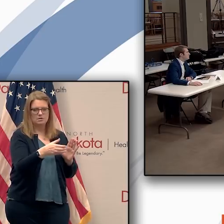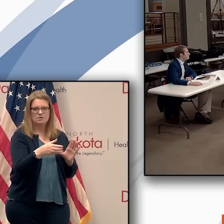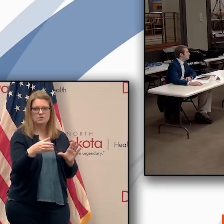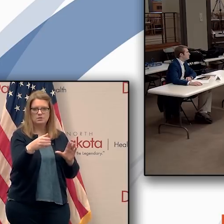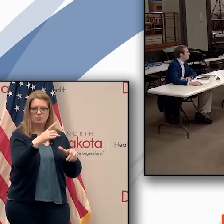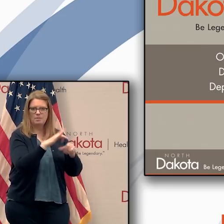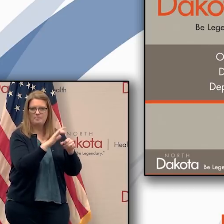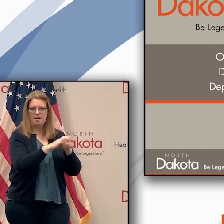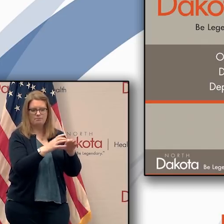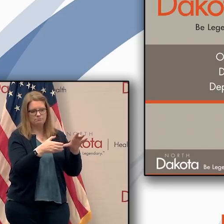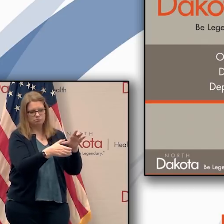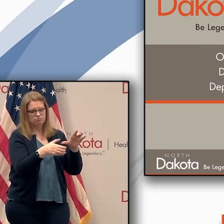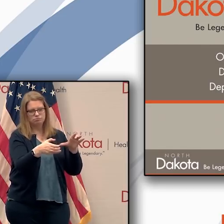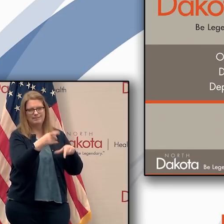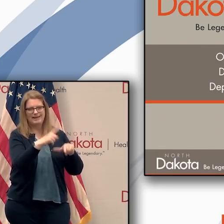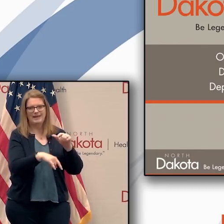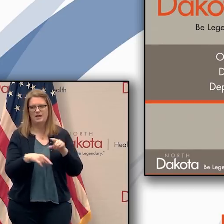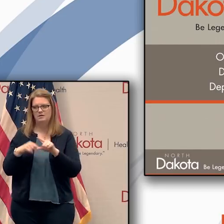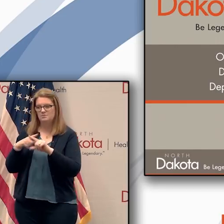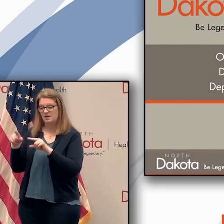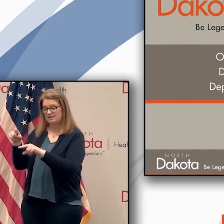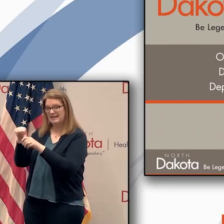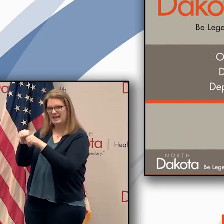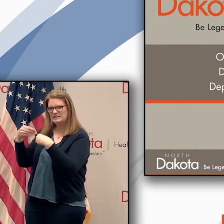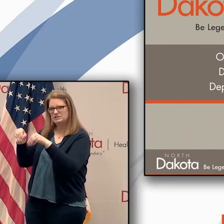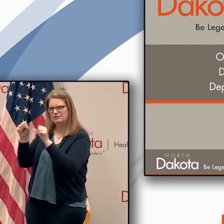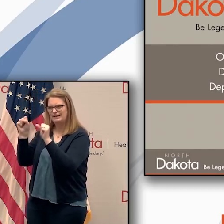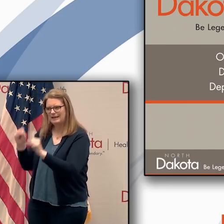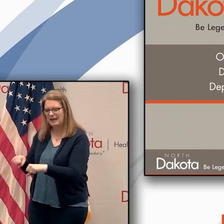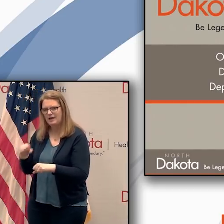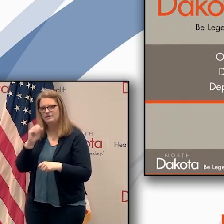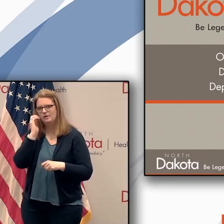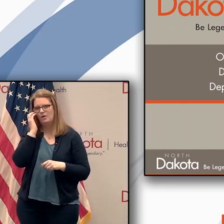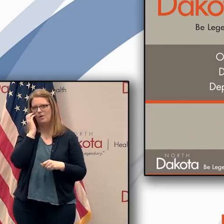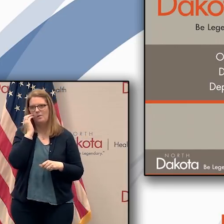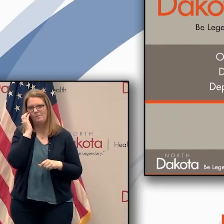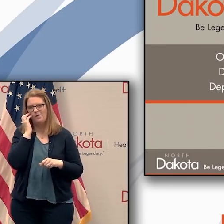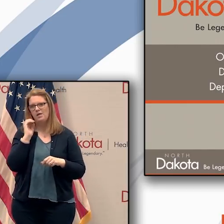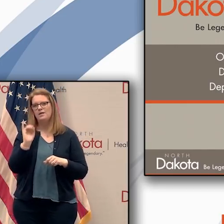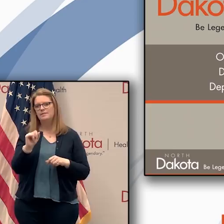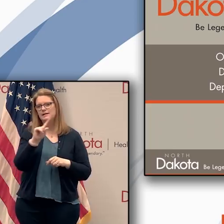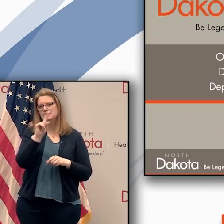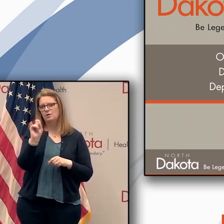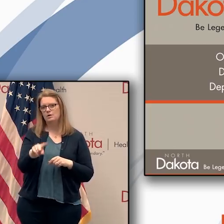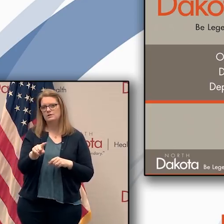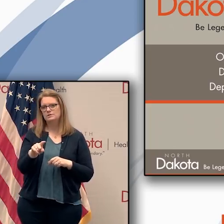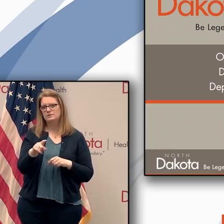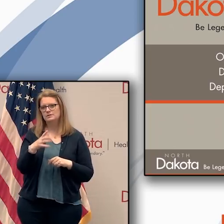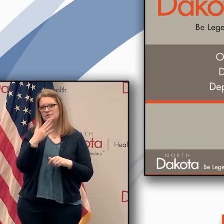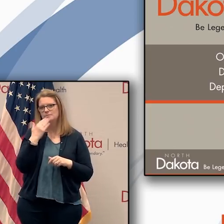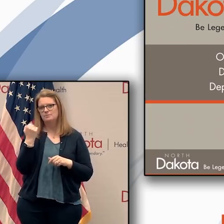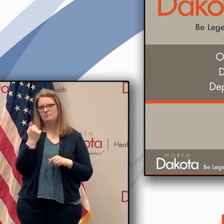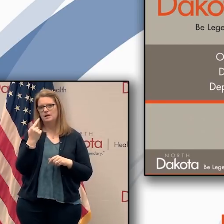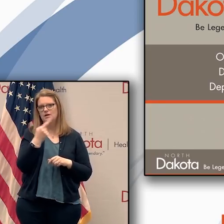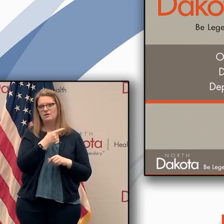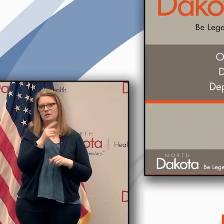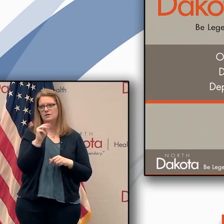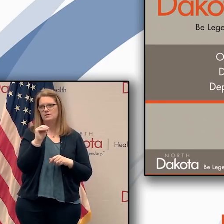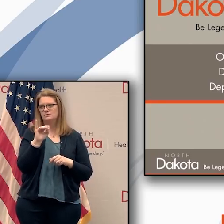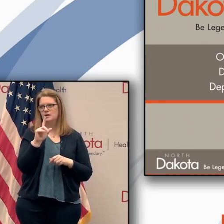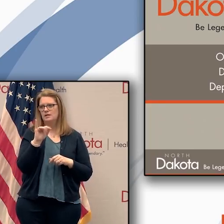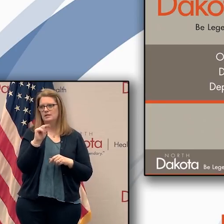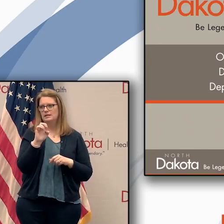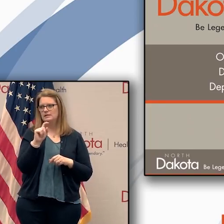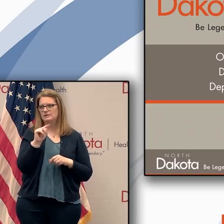why? Well, I appreciate the question, and I think actually that's a question that's probably better suited for my colleague, Mylene Tufte. Is Mylene